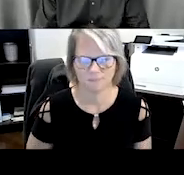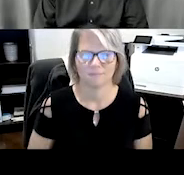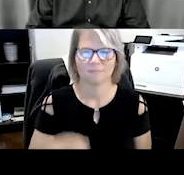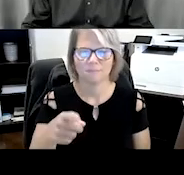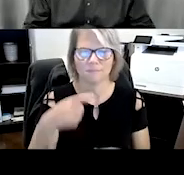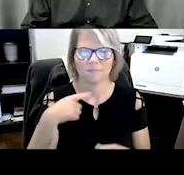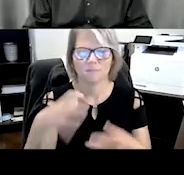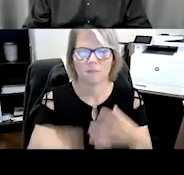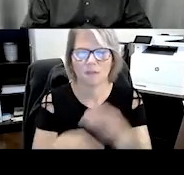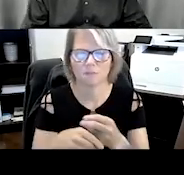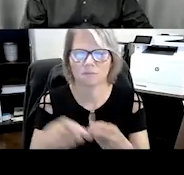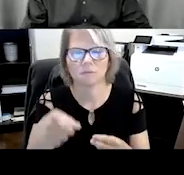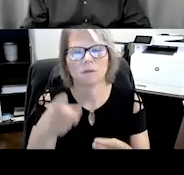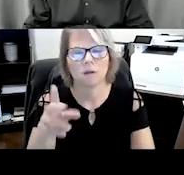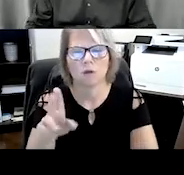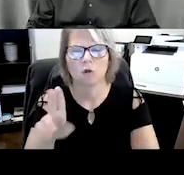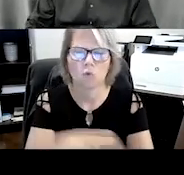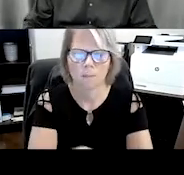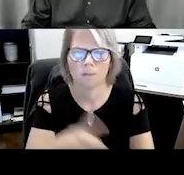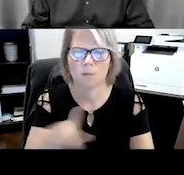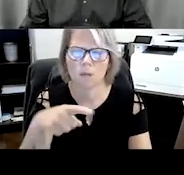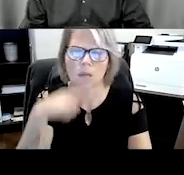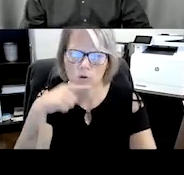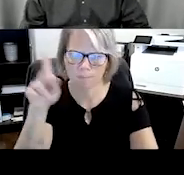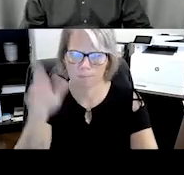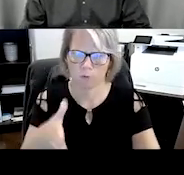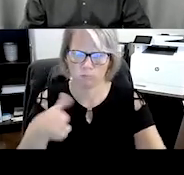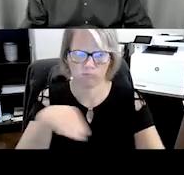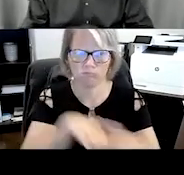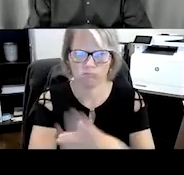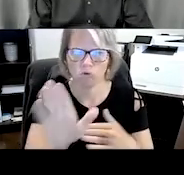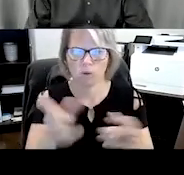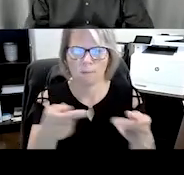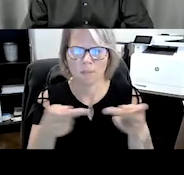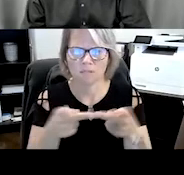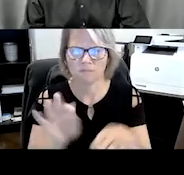methods a little bit later as well. And I would like to add,